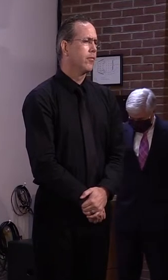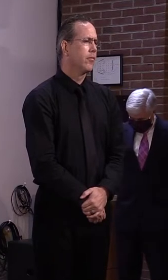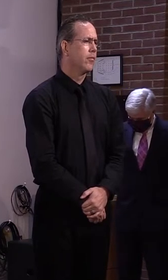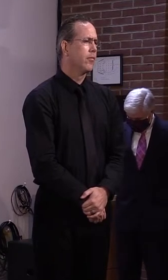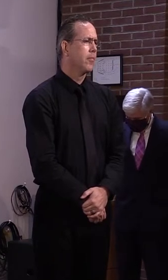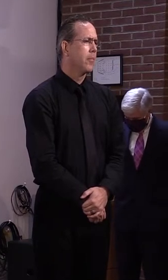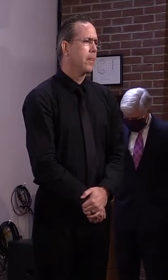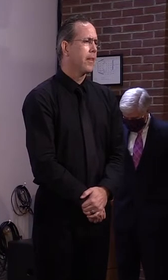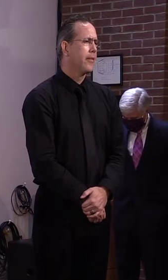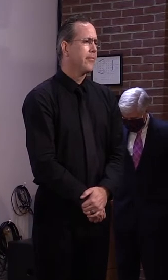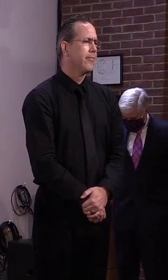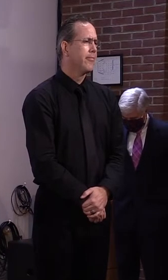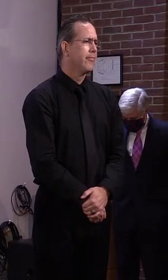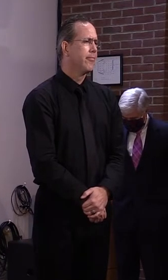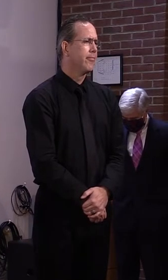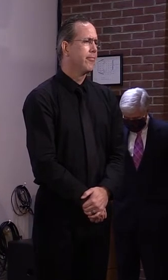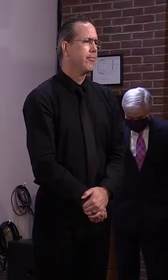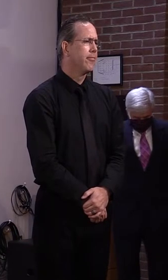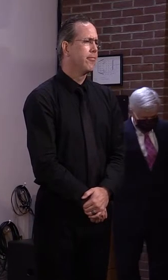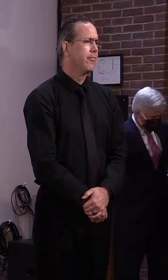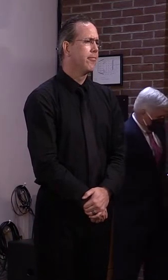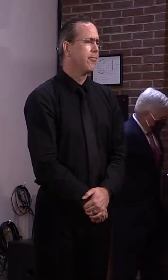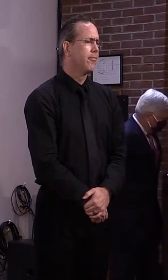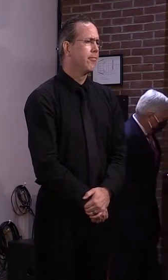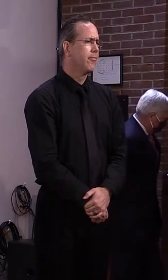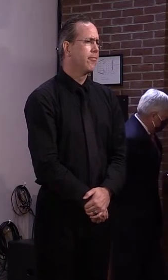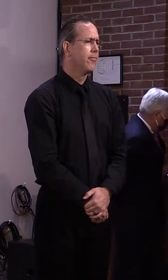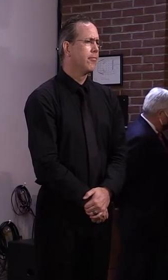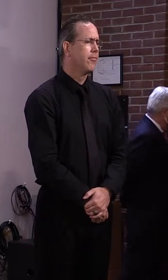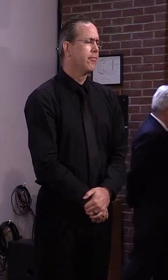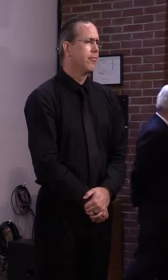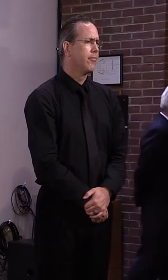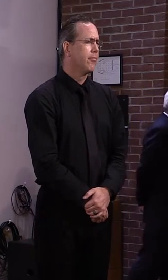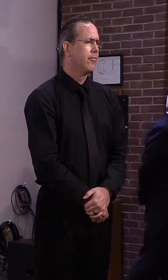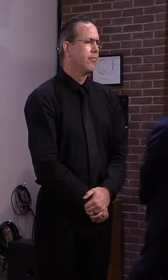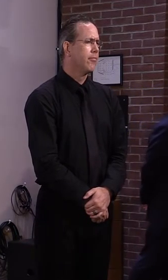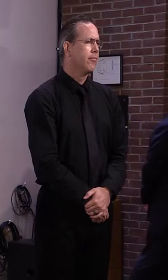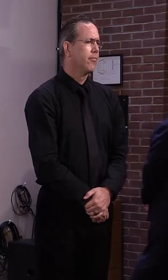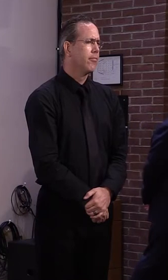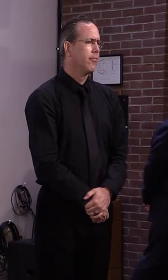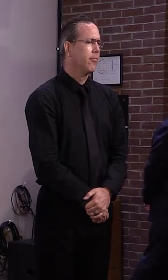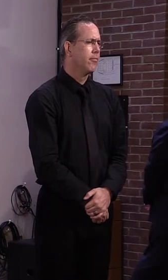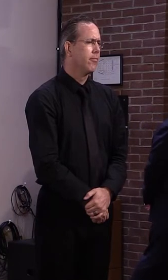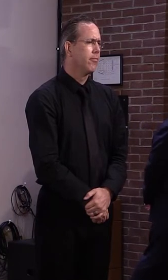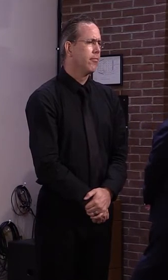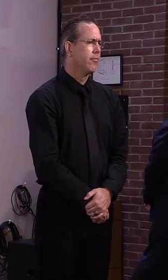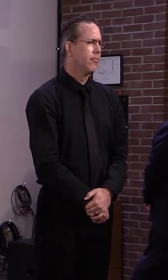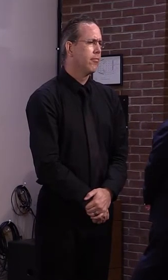Looking at the testing per se had two or three elements in it. One of them was